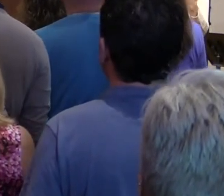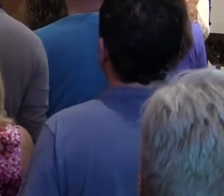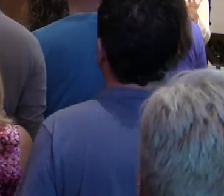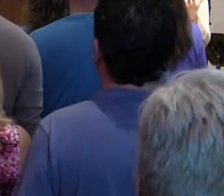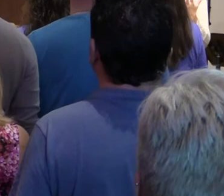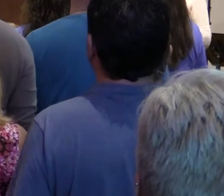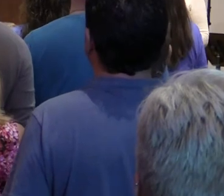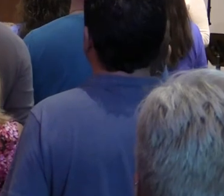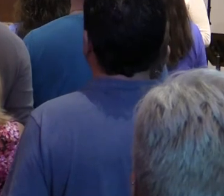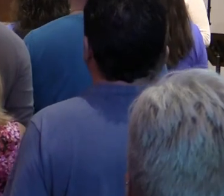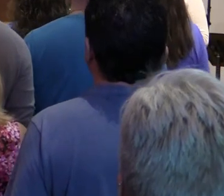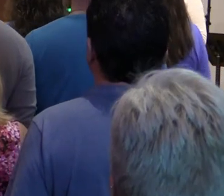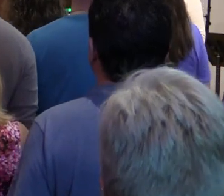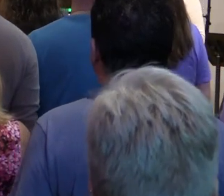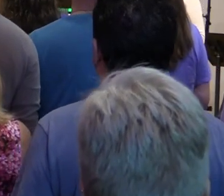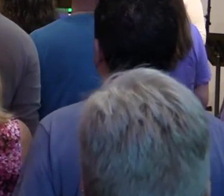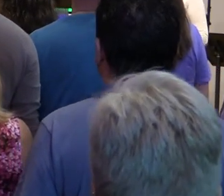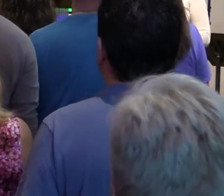yours.